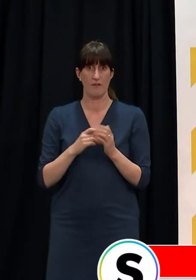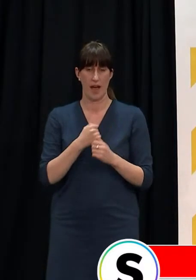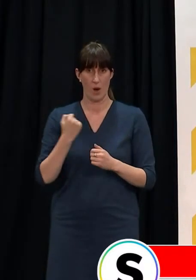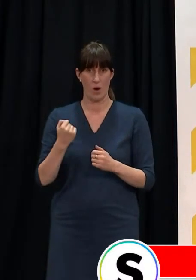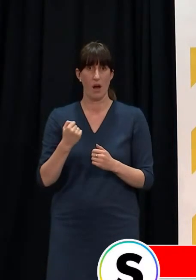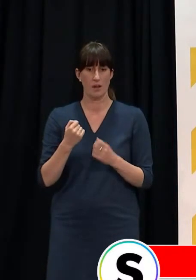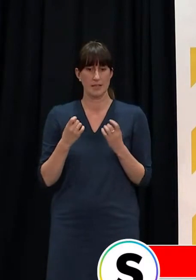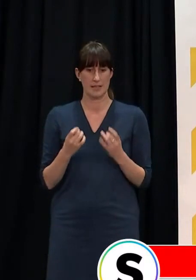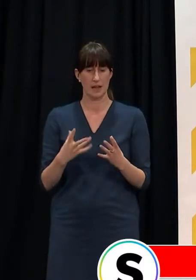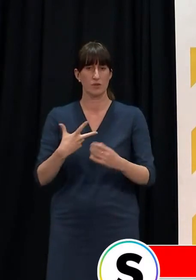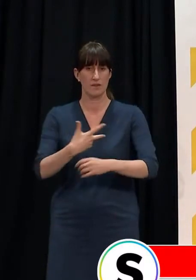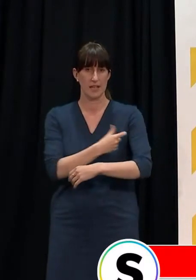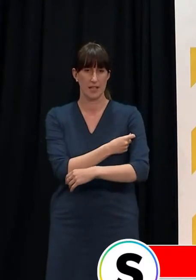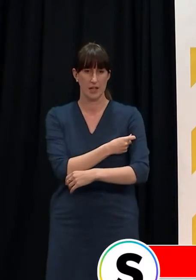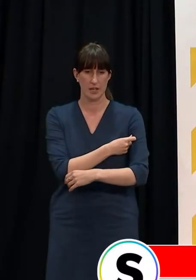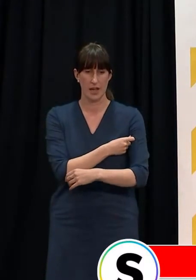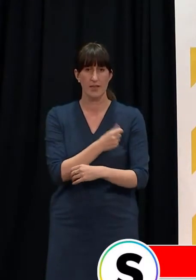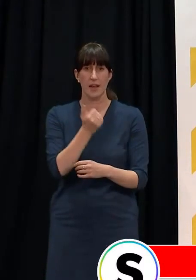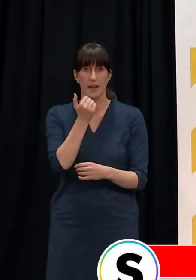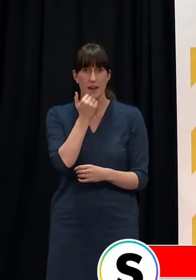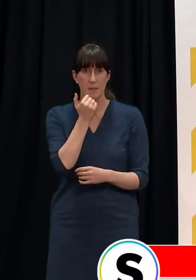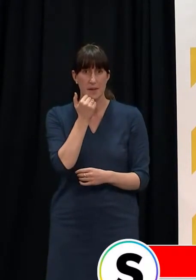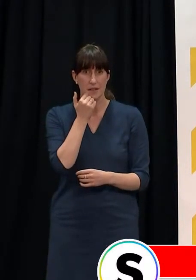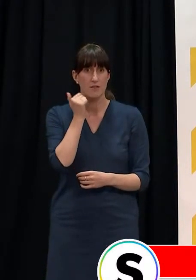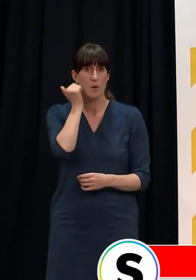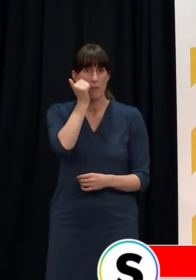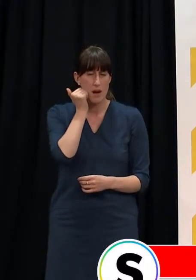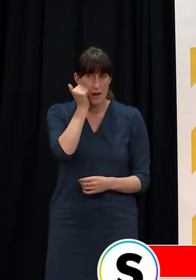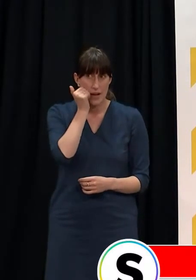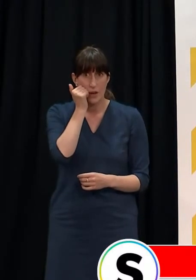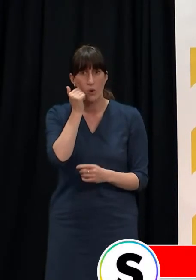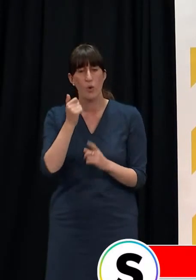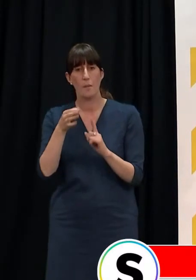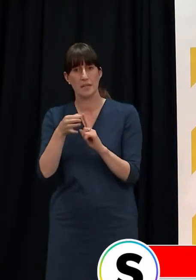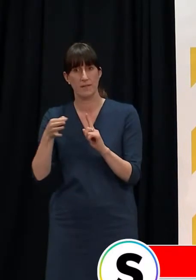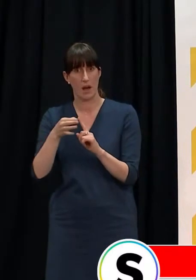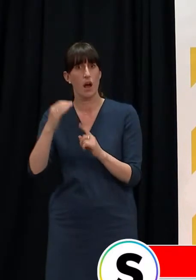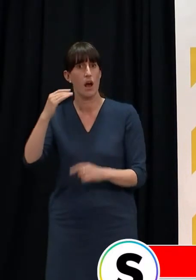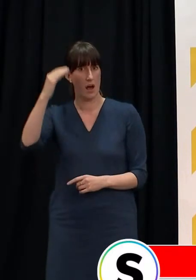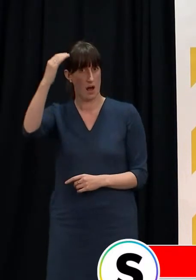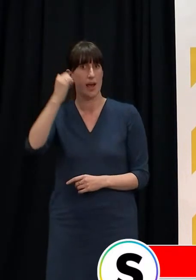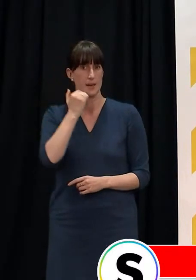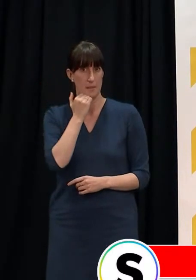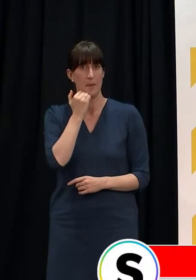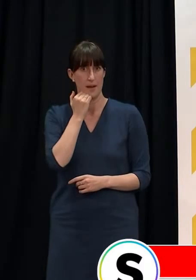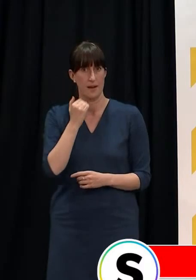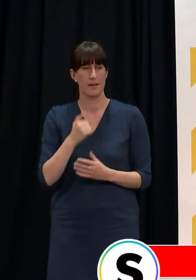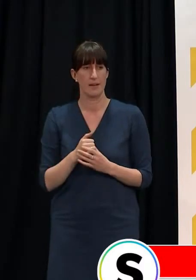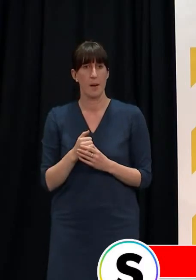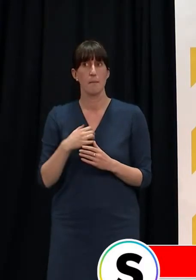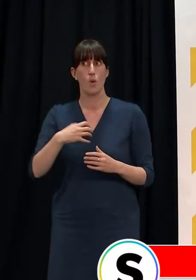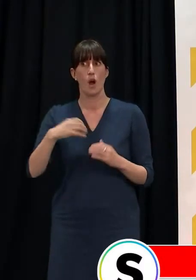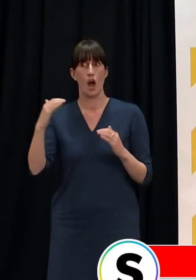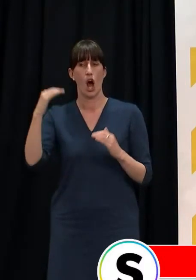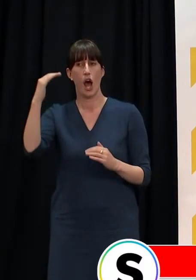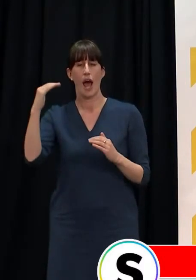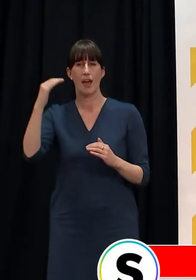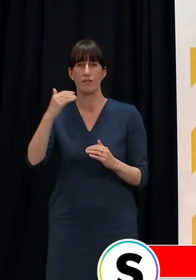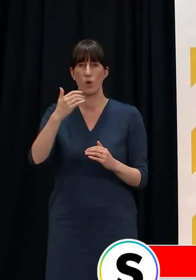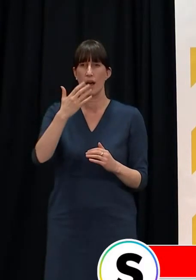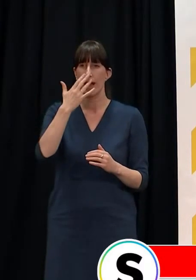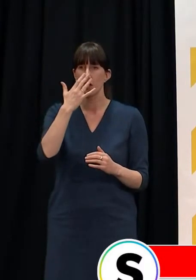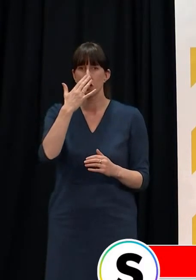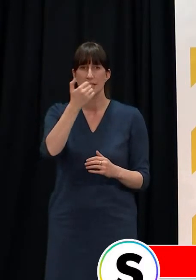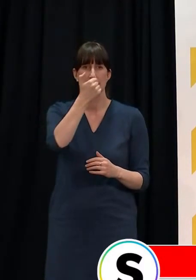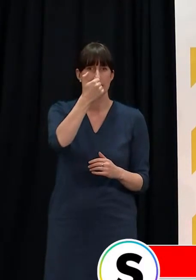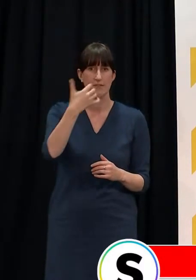DHB around the country, the rates of vaccination for Māori and Pacifica were higher in our over 65s, indeed our